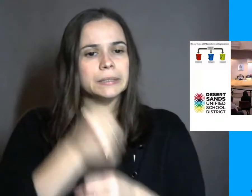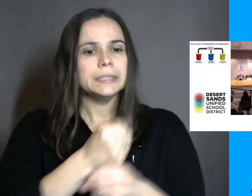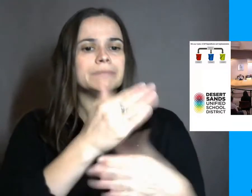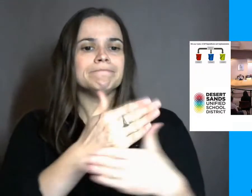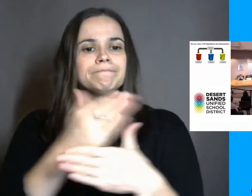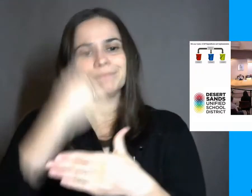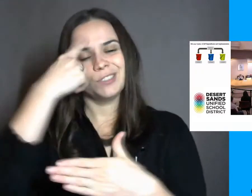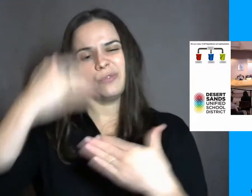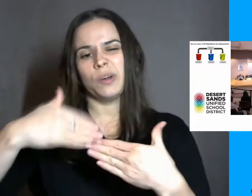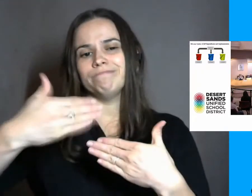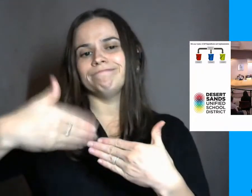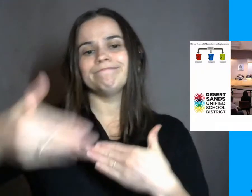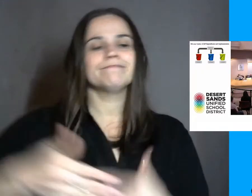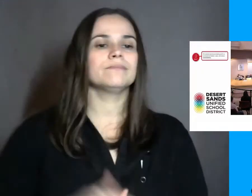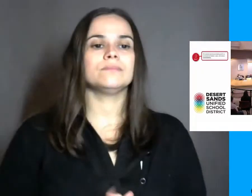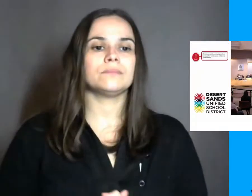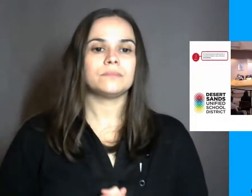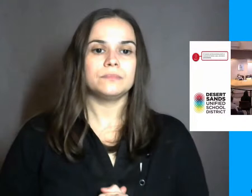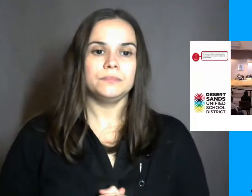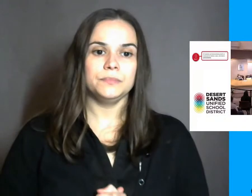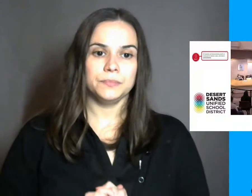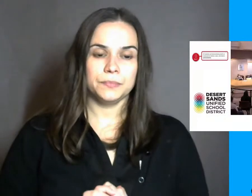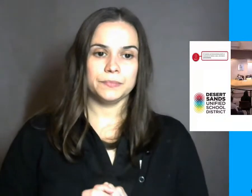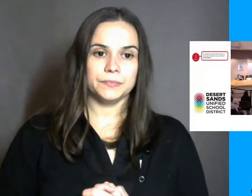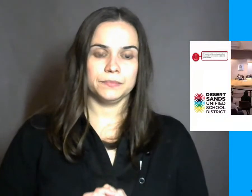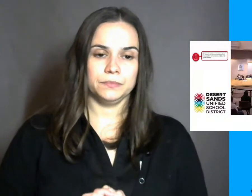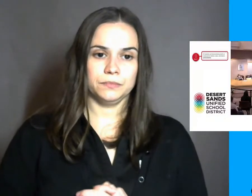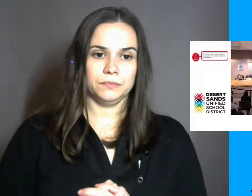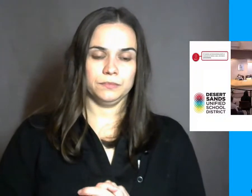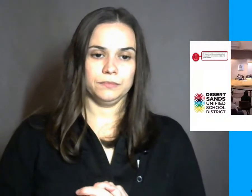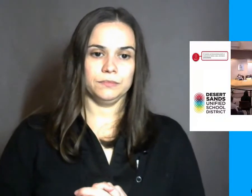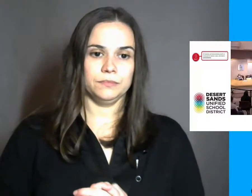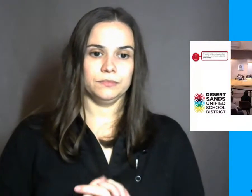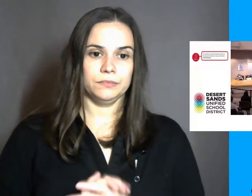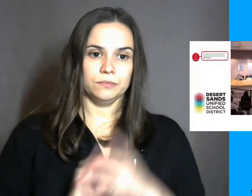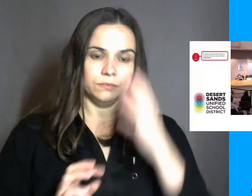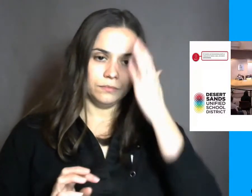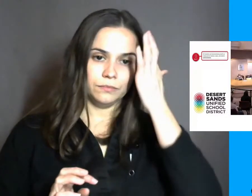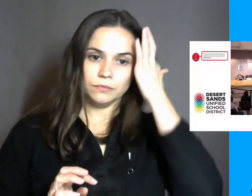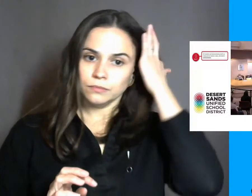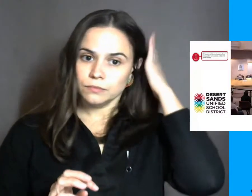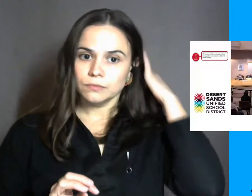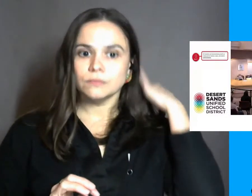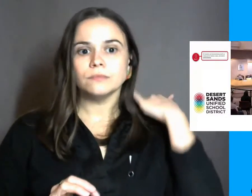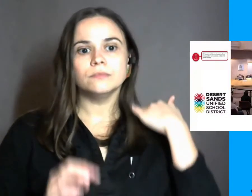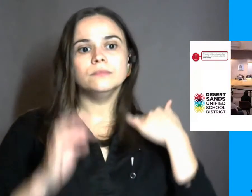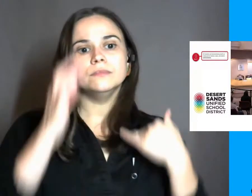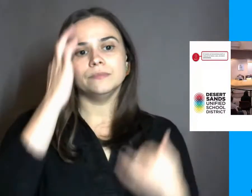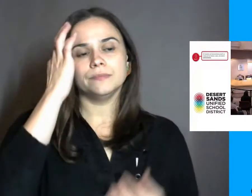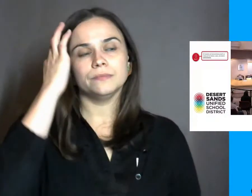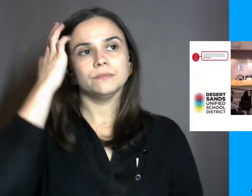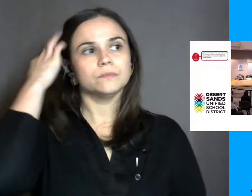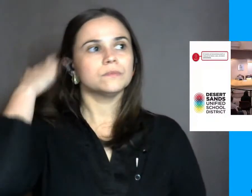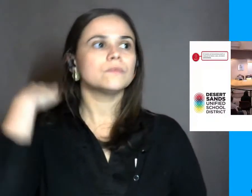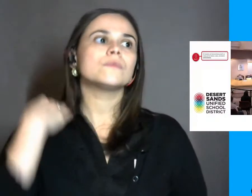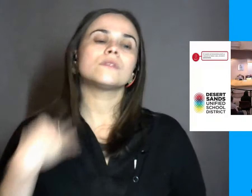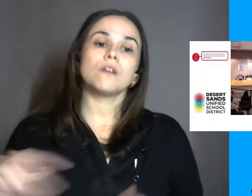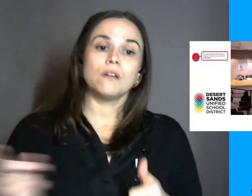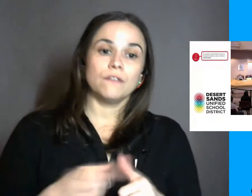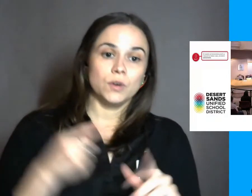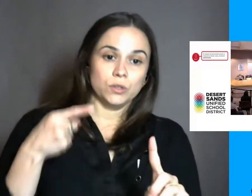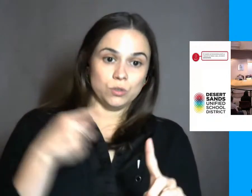metric slides with each of the goals. Goal 1, all students will demonstrate growth as measured by